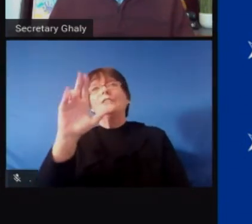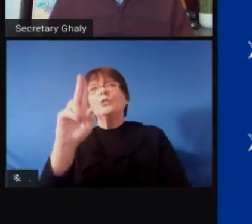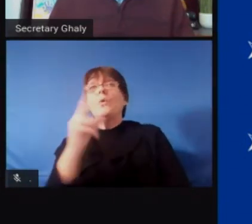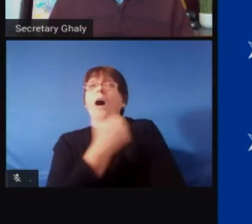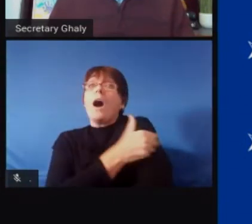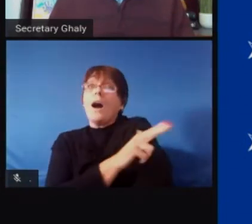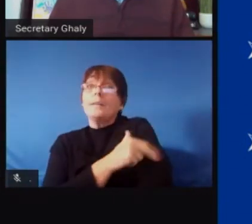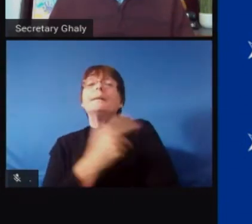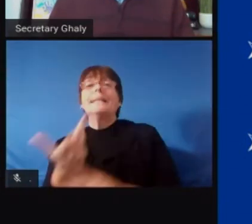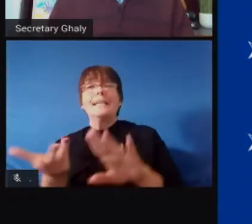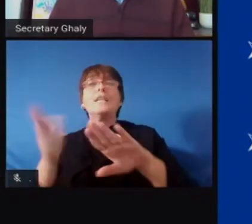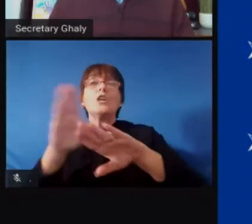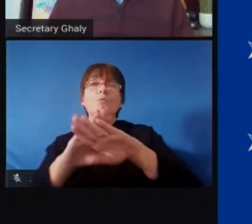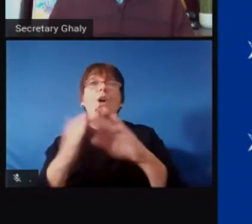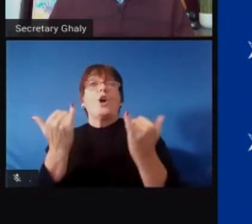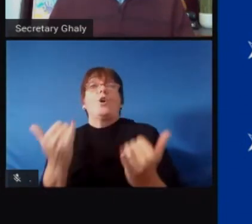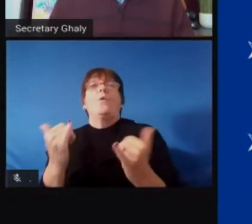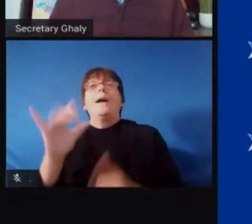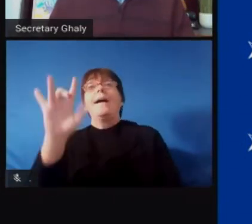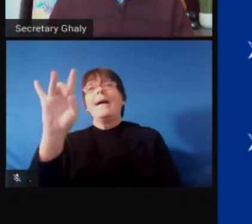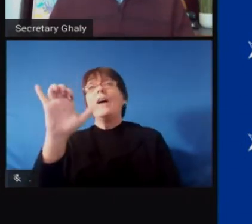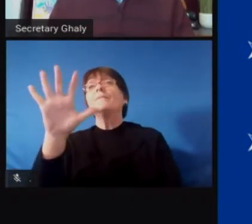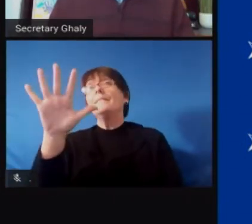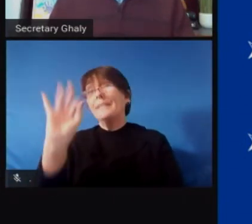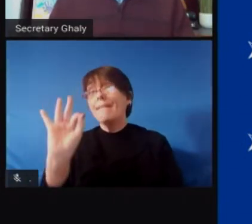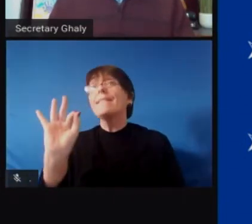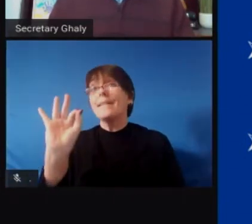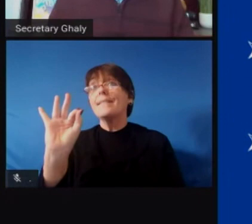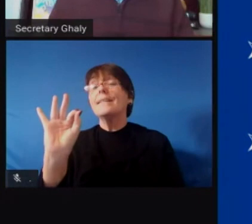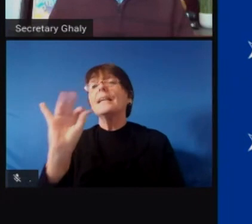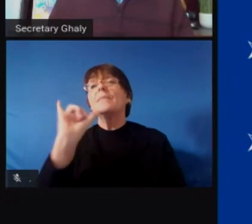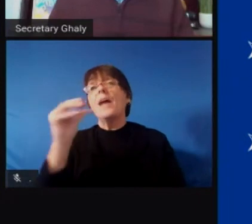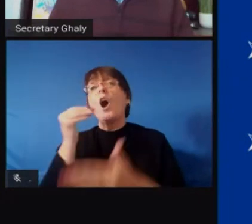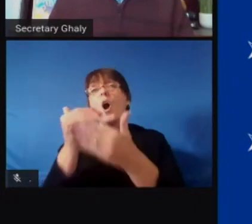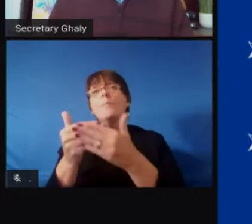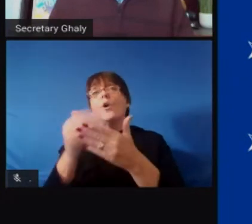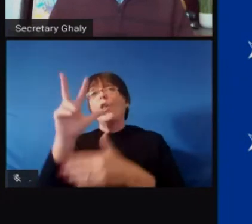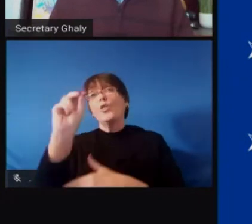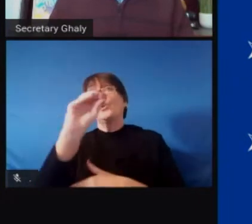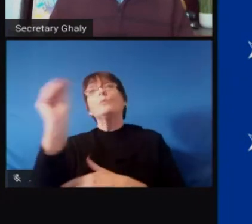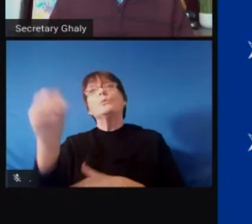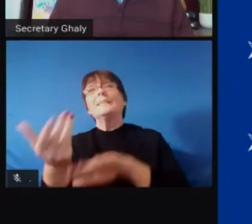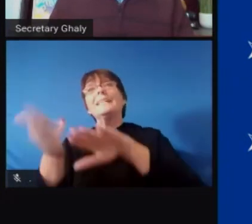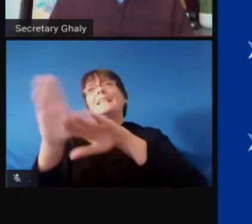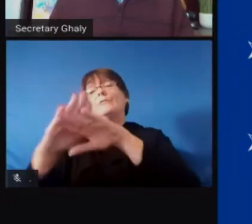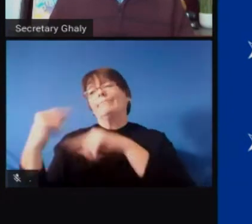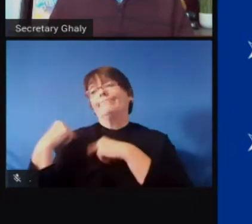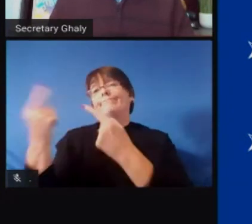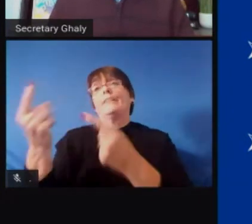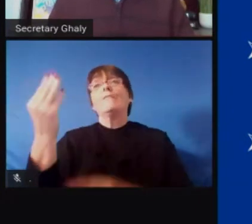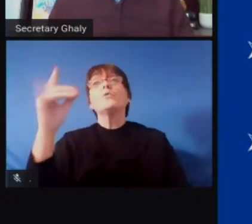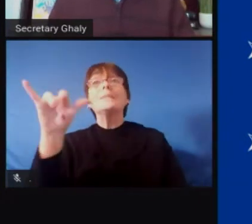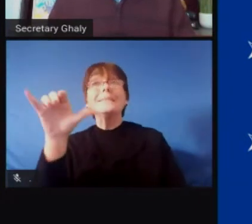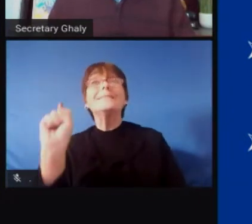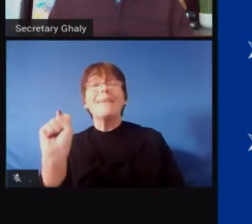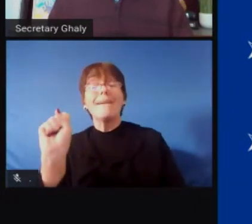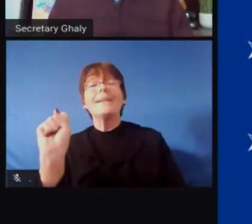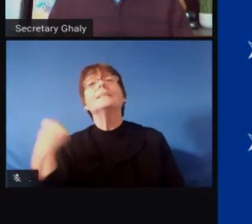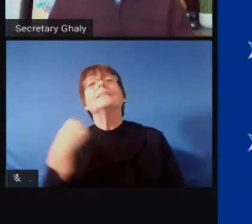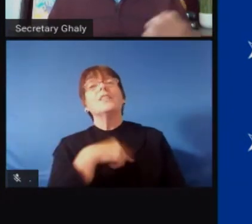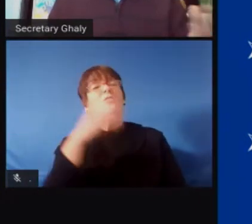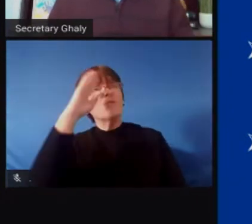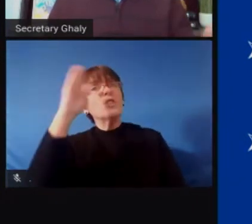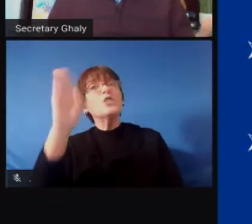have increased, currently at 859. That's nearly a 30% increase over the last 14 days. And we know